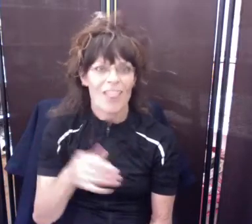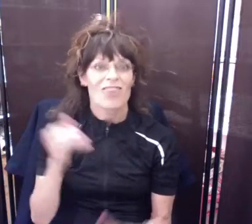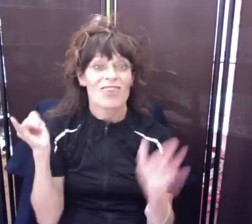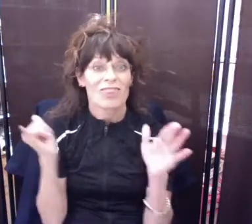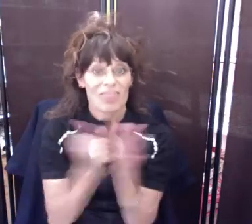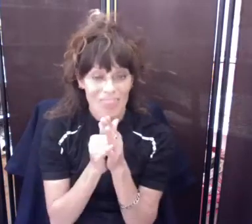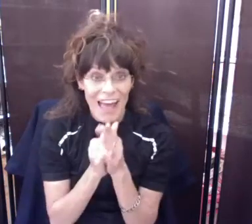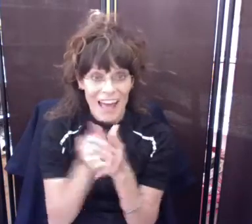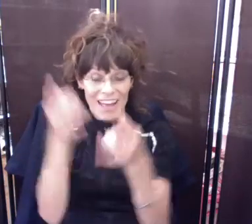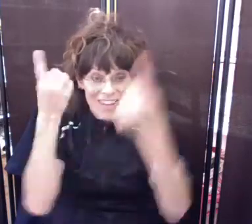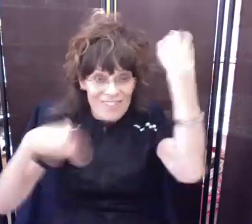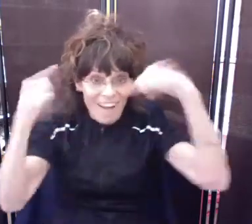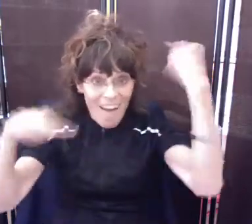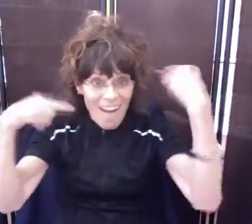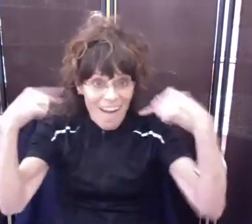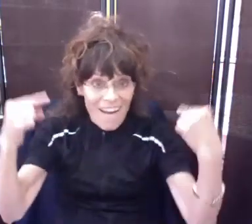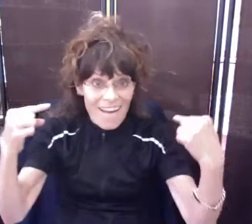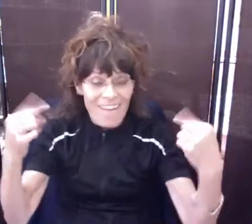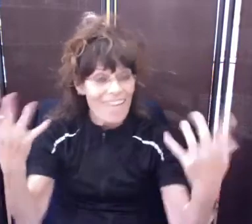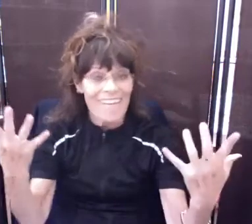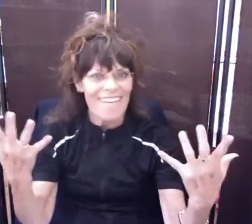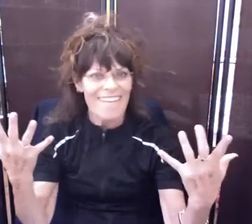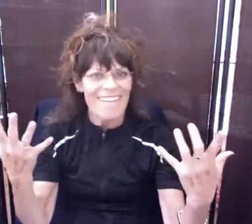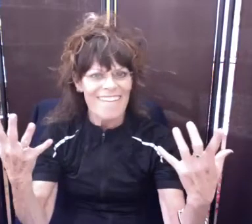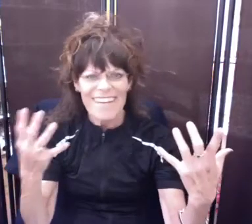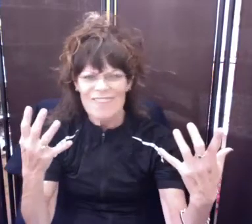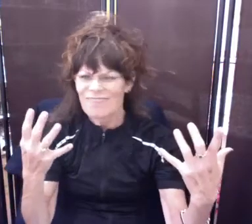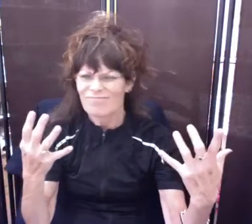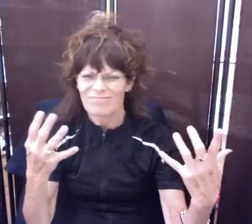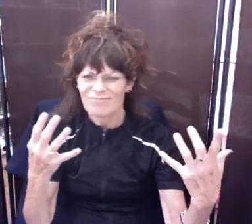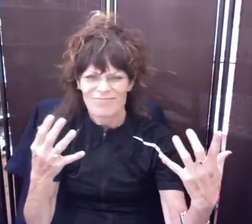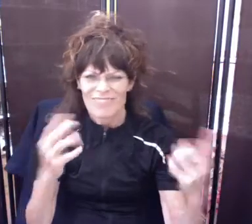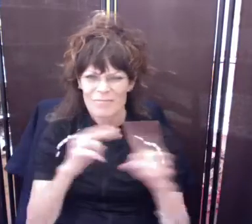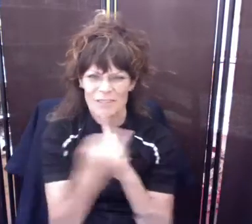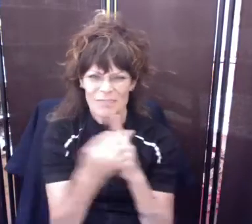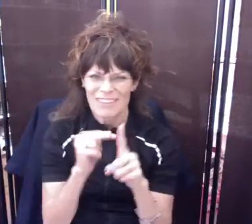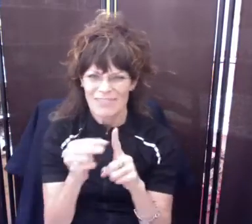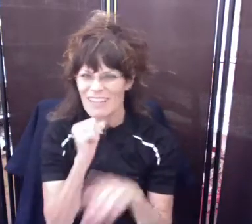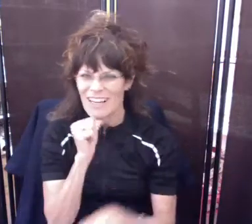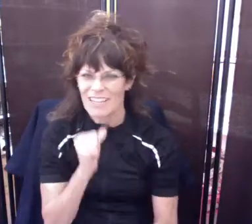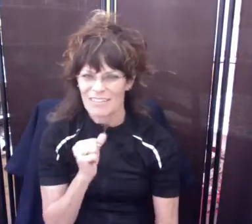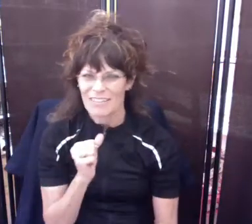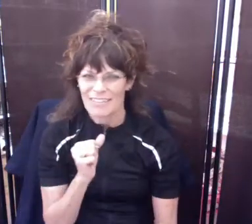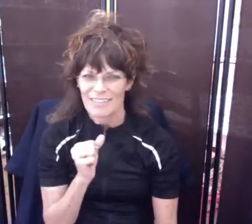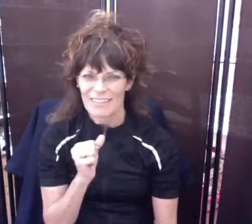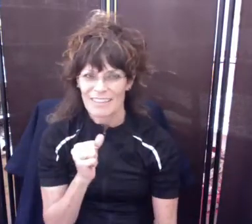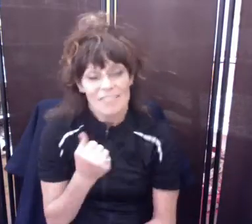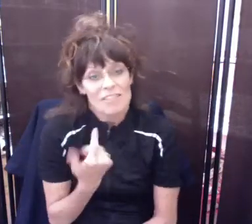is insane. So I didn't see it that way. I saw it like I just changed my mind. I'm a